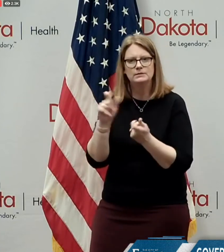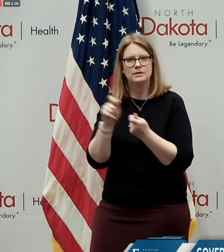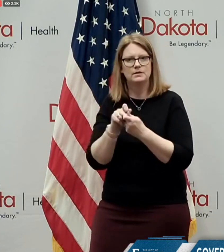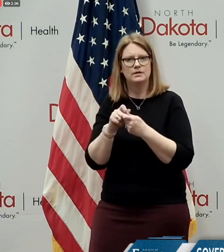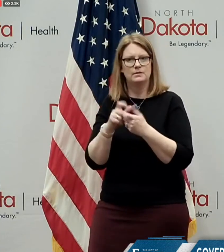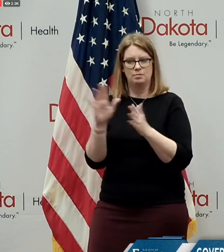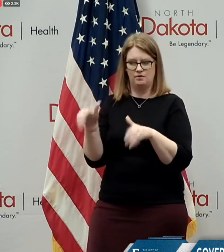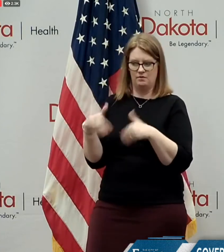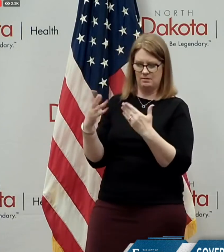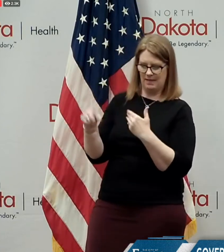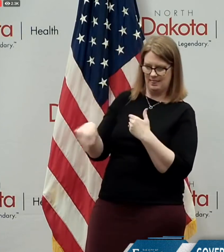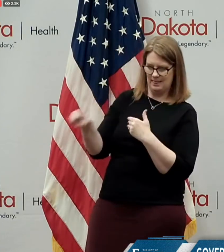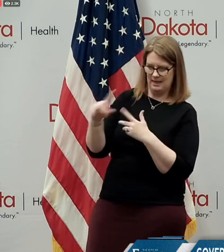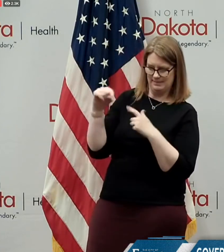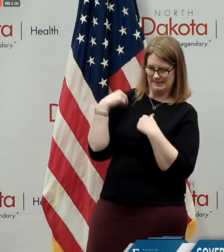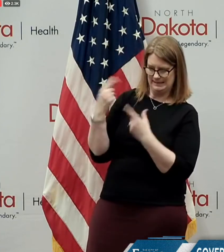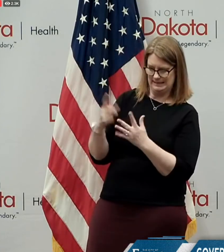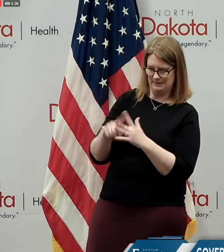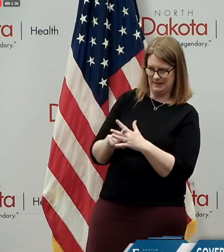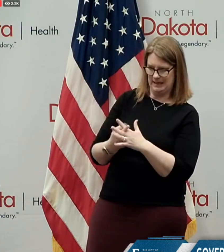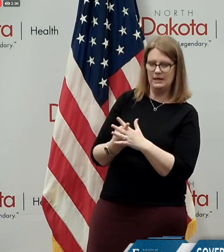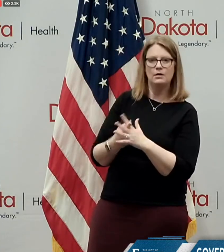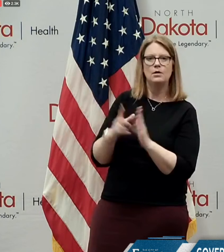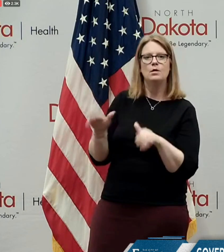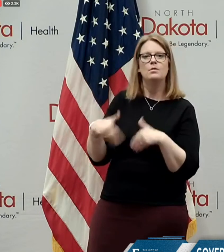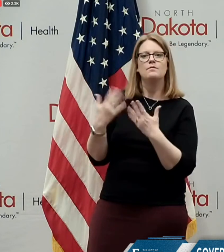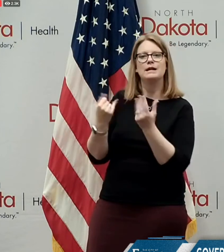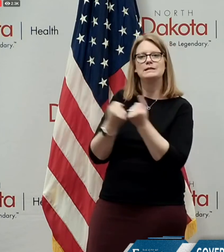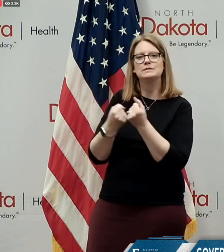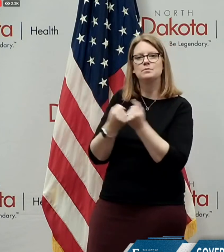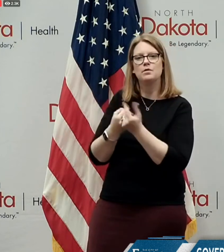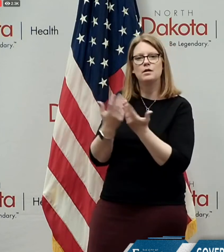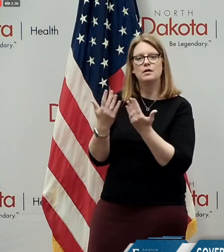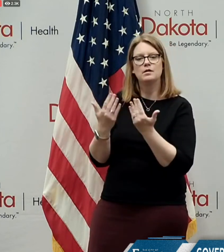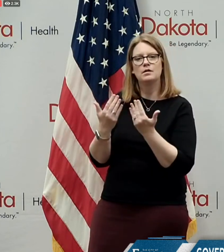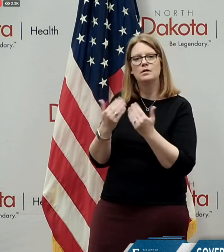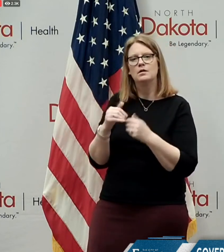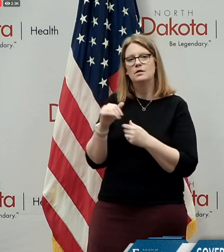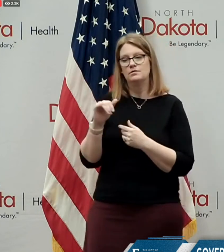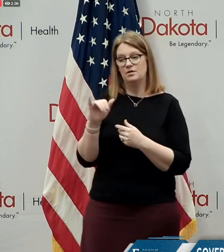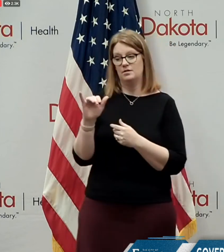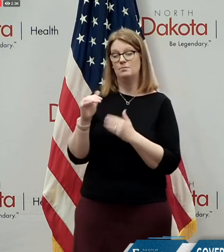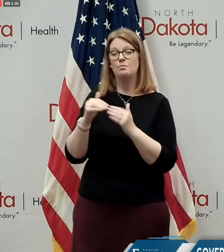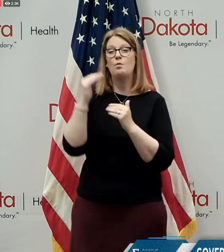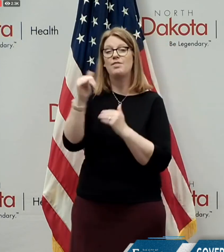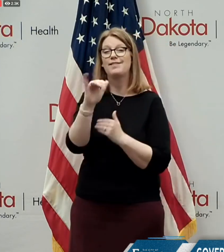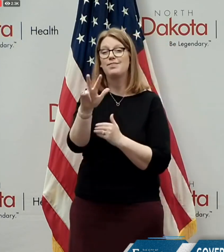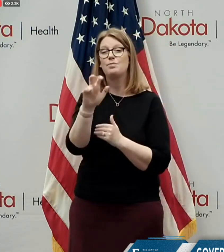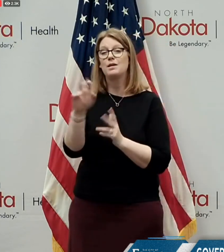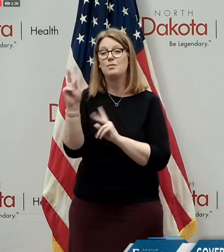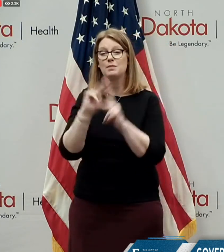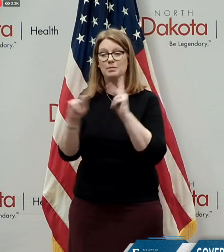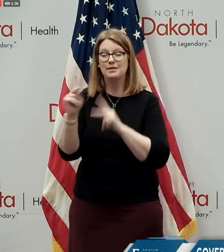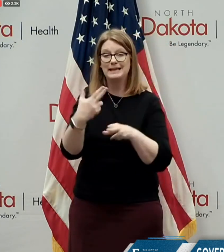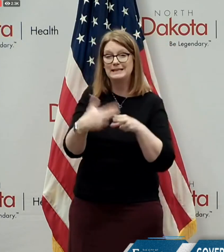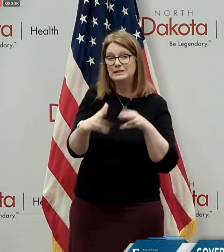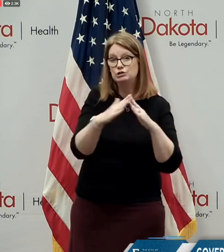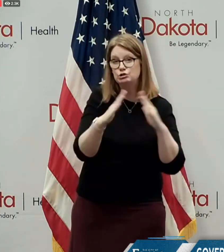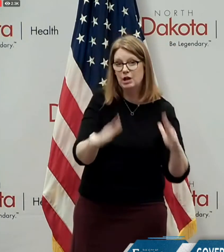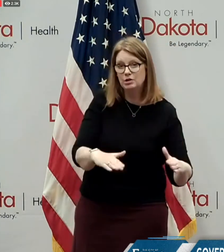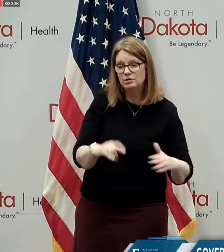mobile outreach team since the beginning included they provided support for 300 people in shelters in Cass